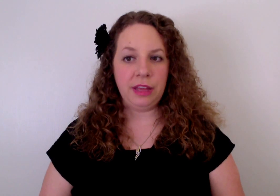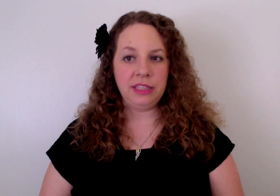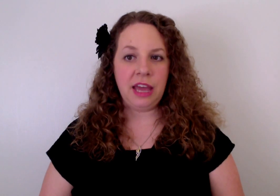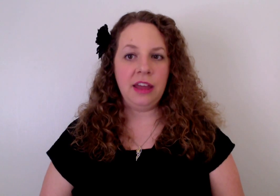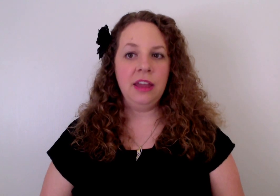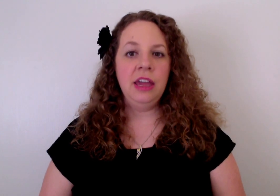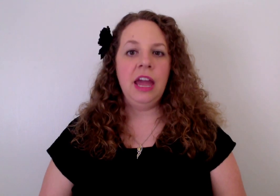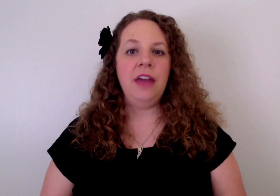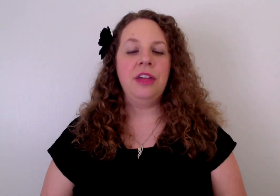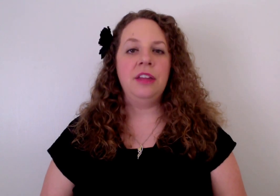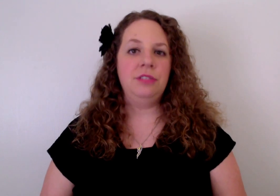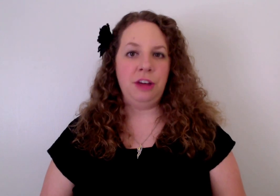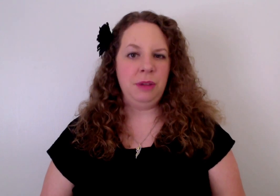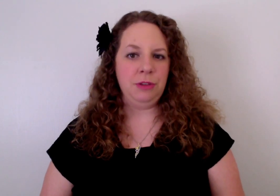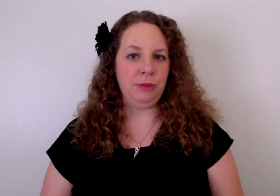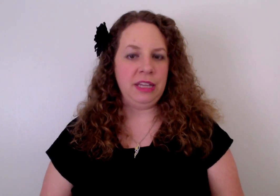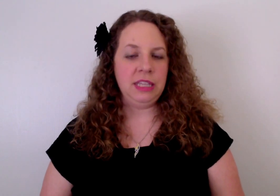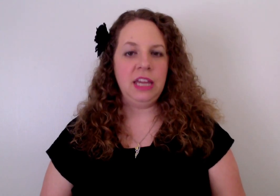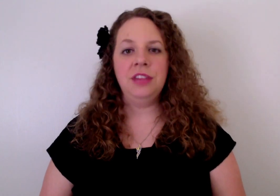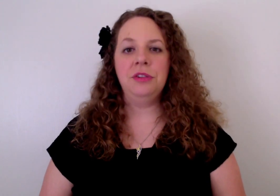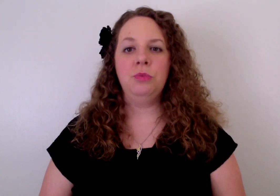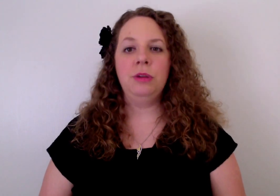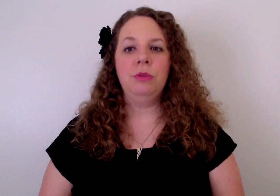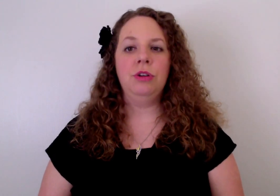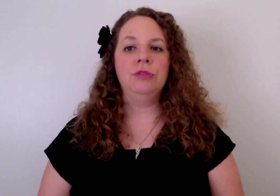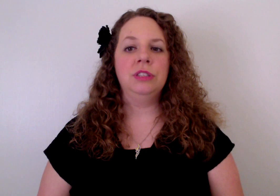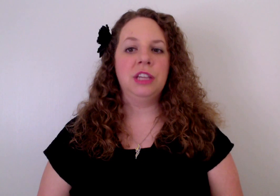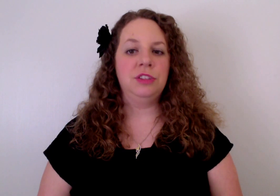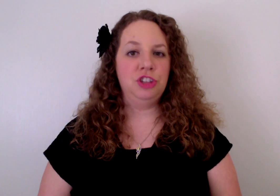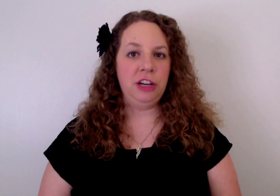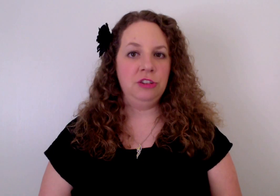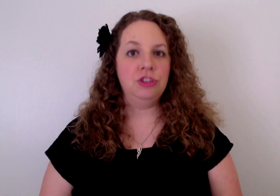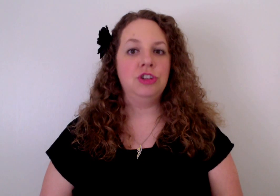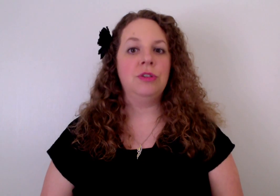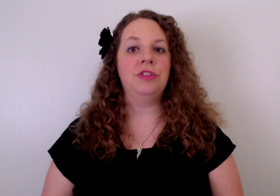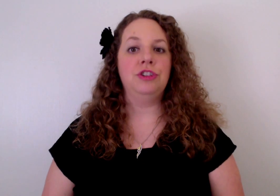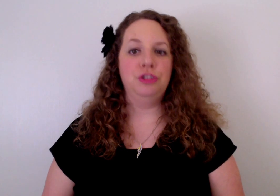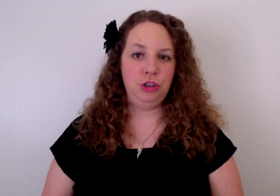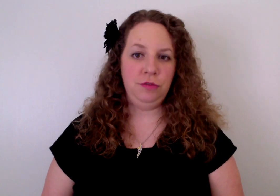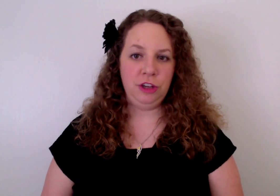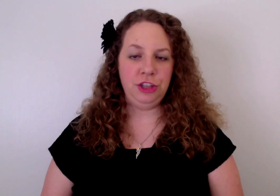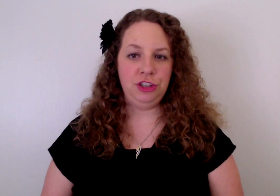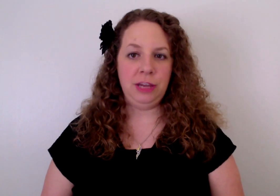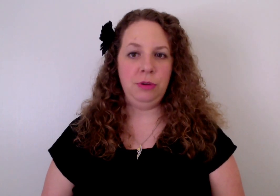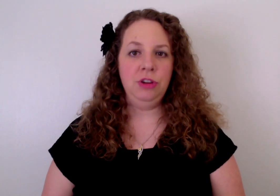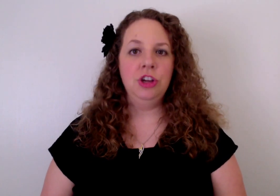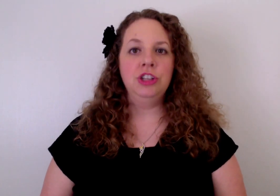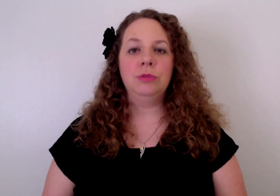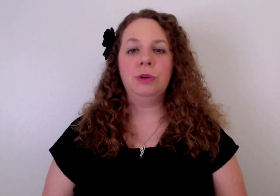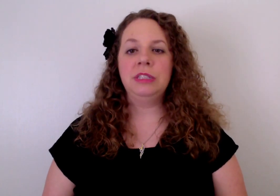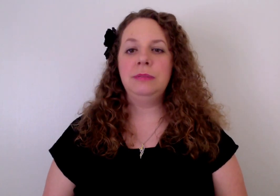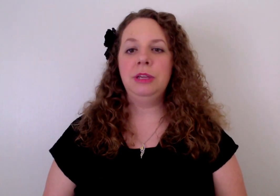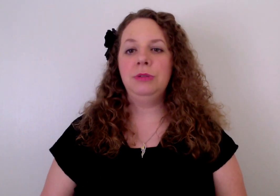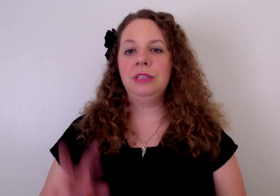that's at. And then that'll be on the right side. And then we will sign the chairs and show that there's two for each table. So we're going to be using